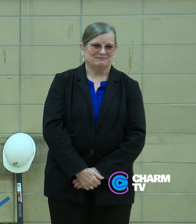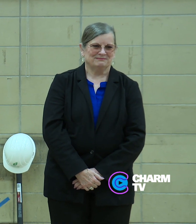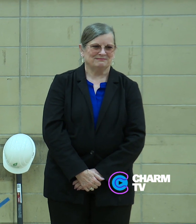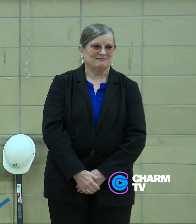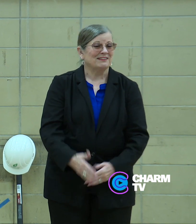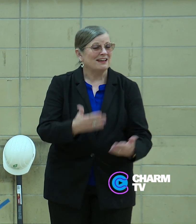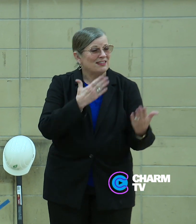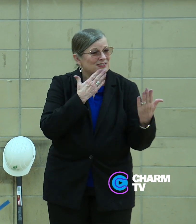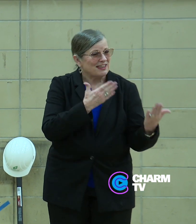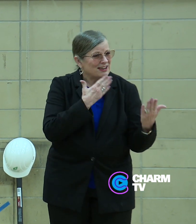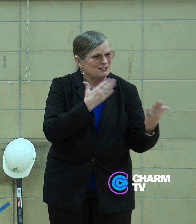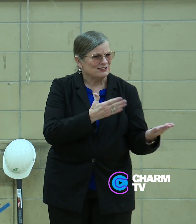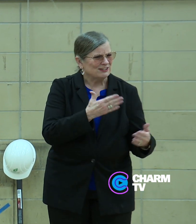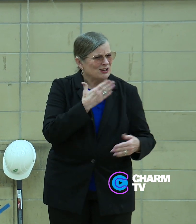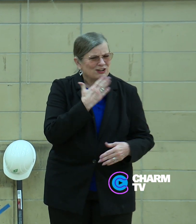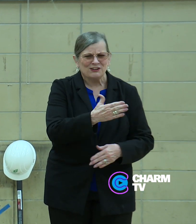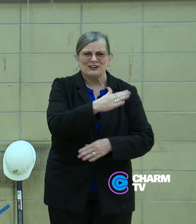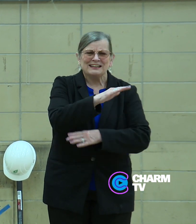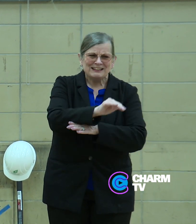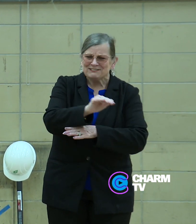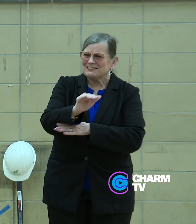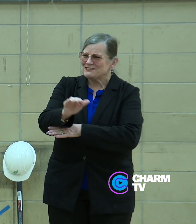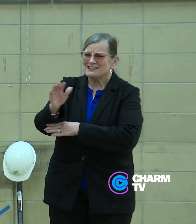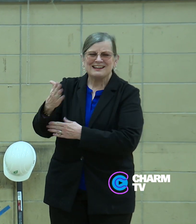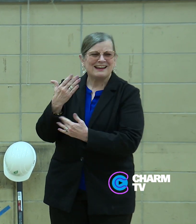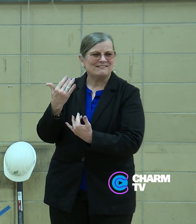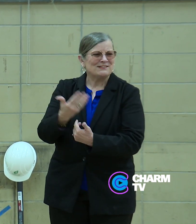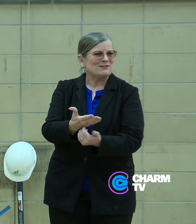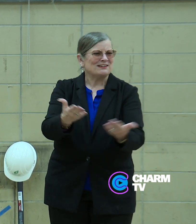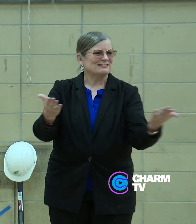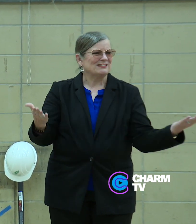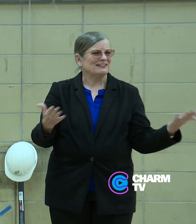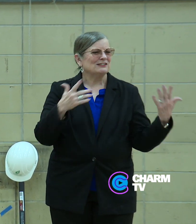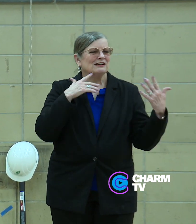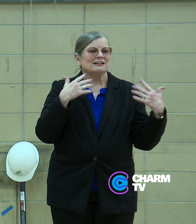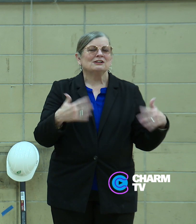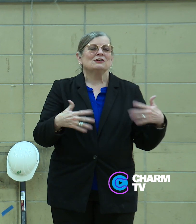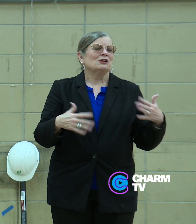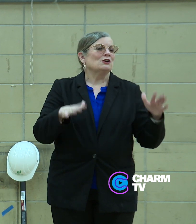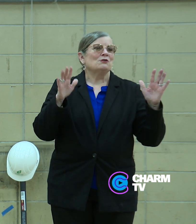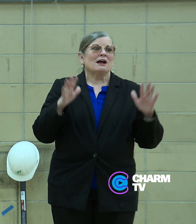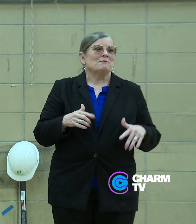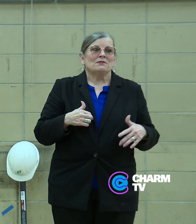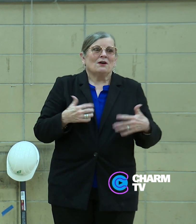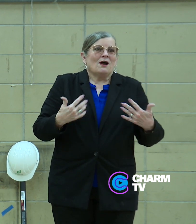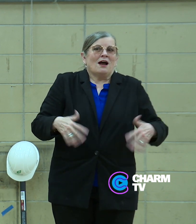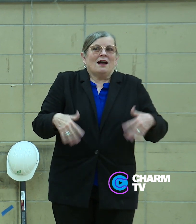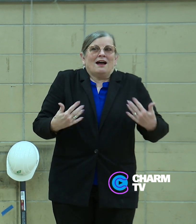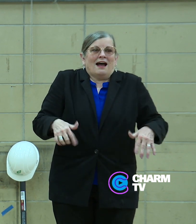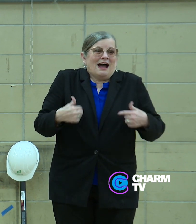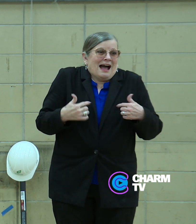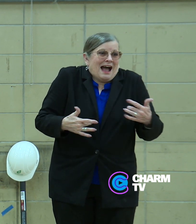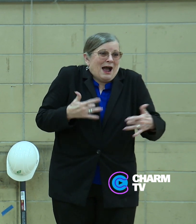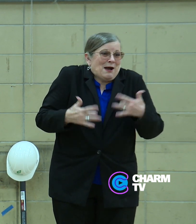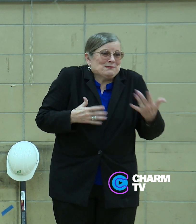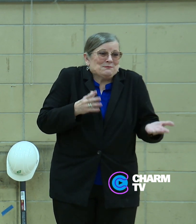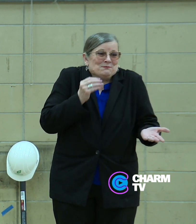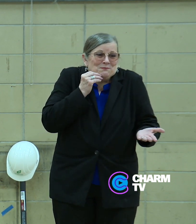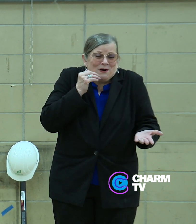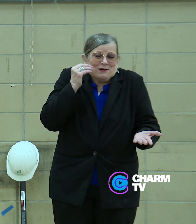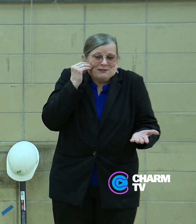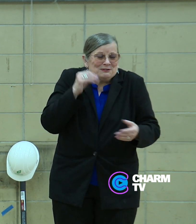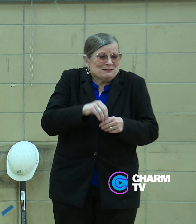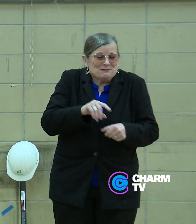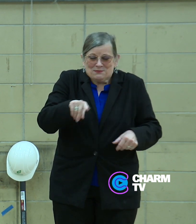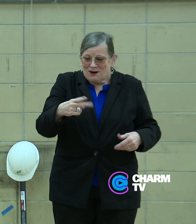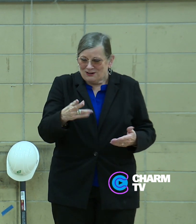Thank you. Good evening, everyone. I'm so glad to be back home in Park Heights and back